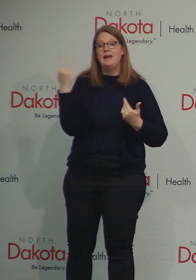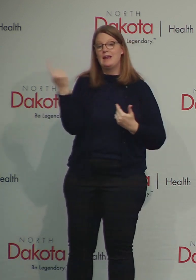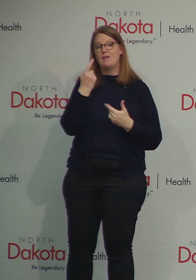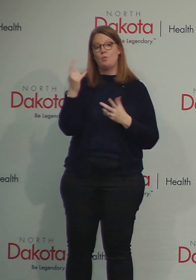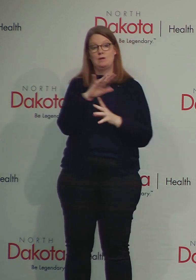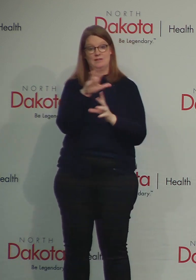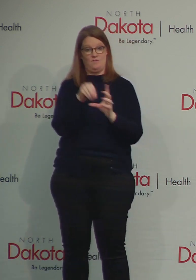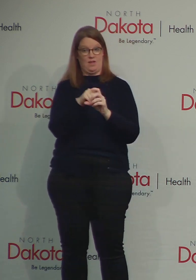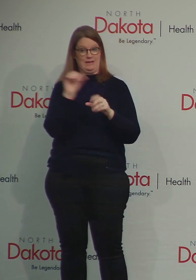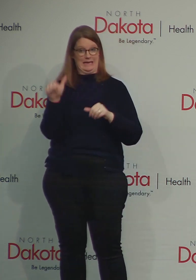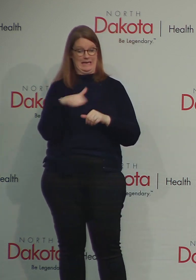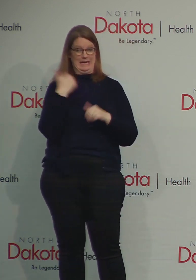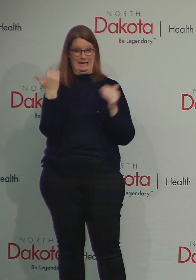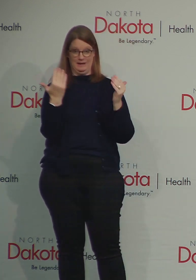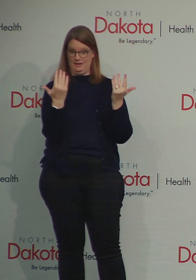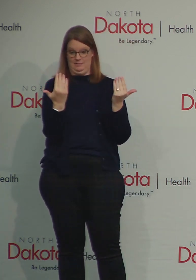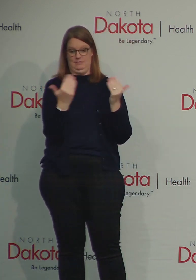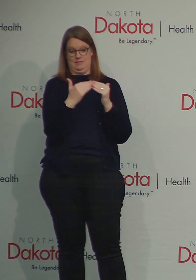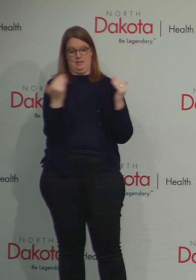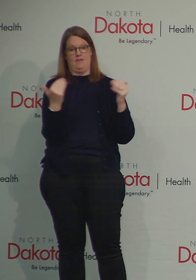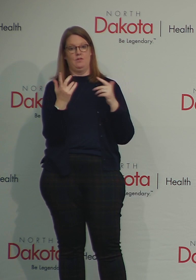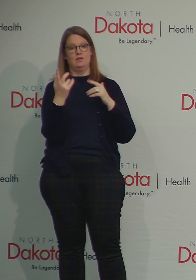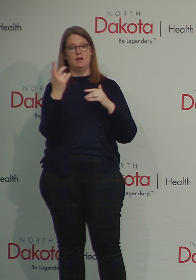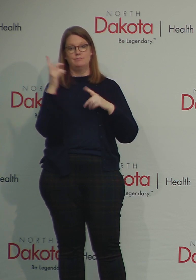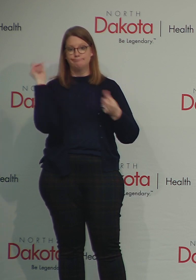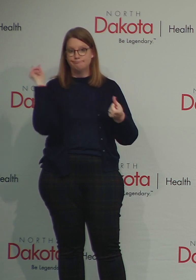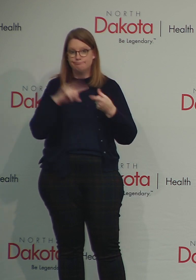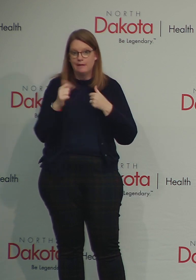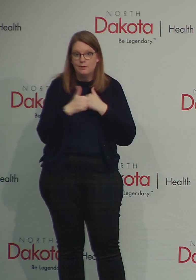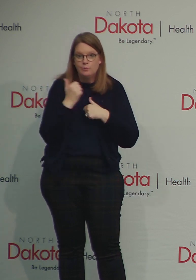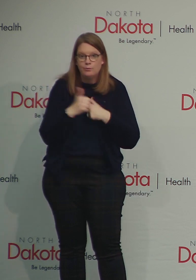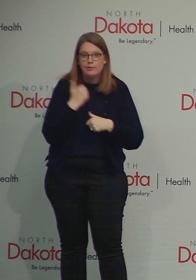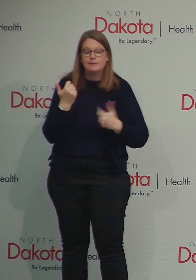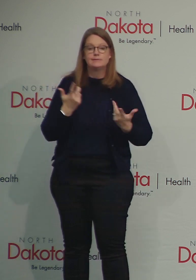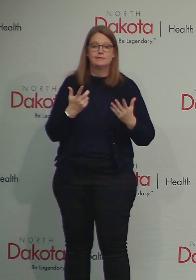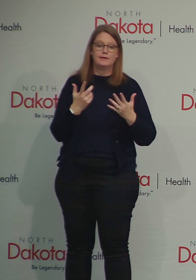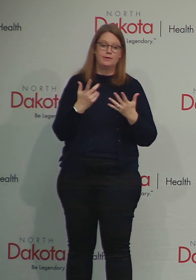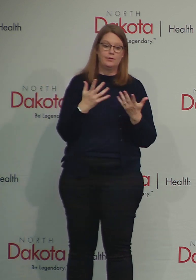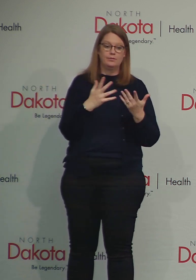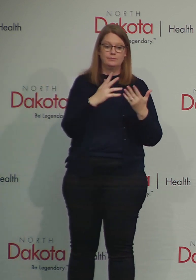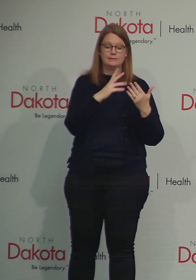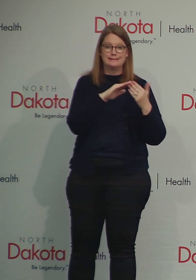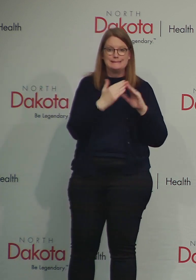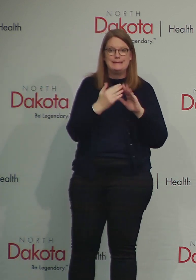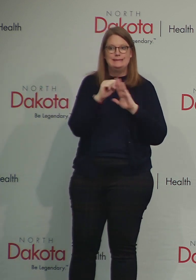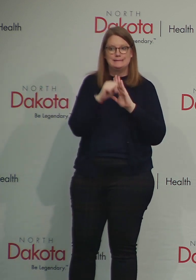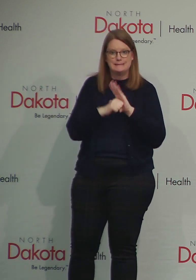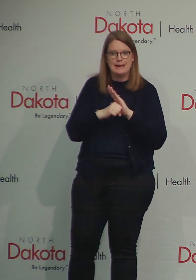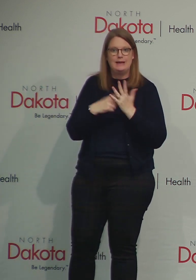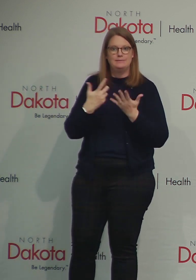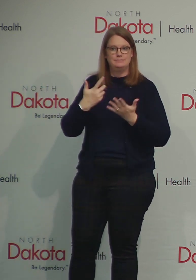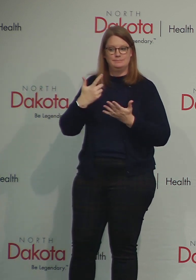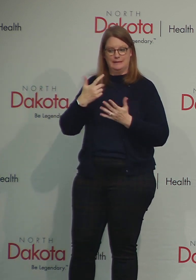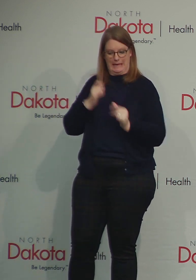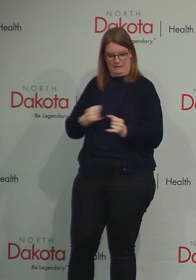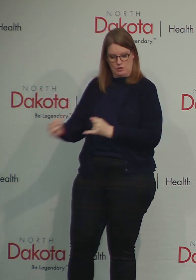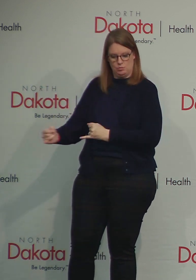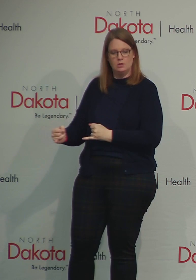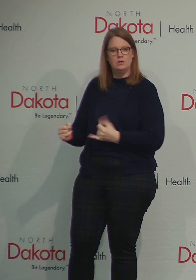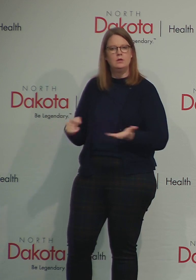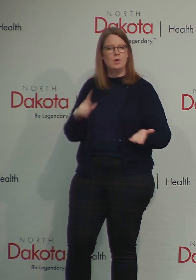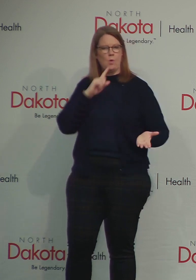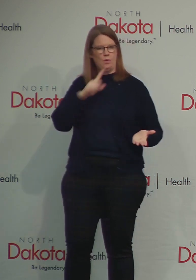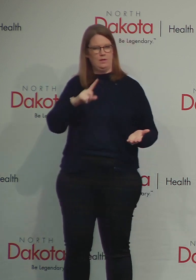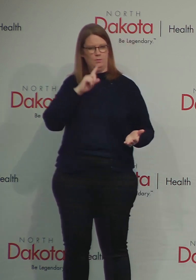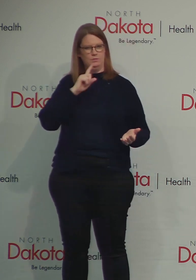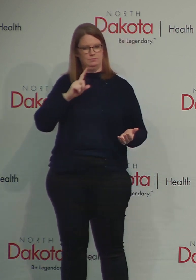involved in any level of mitigation at the local, the state, at the personal level needs to take pride in the outcome that we've achieved